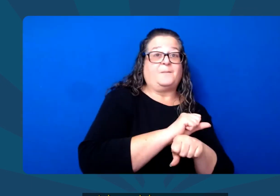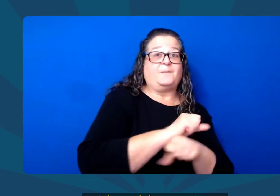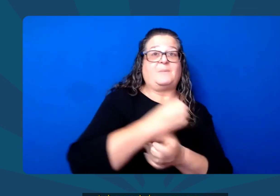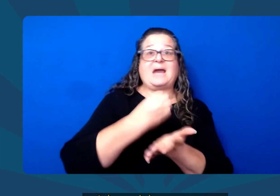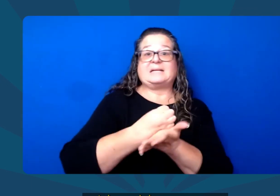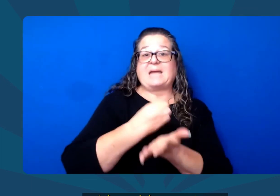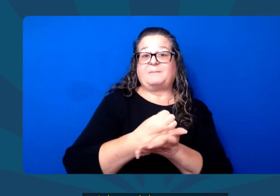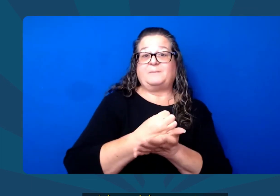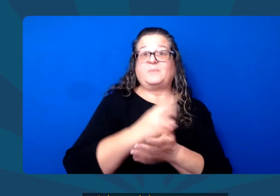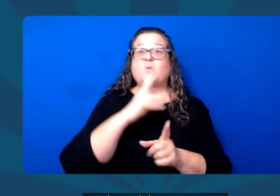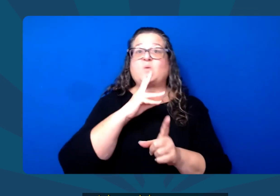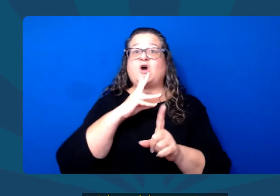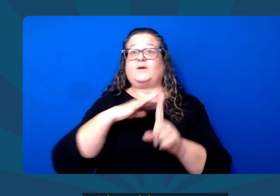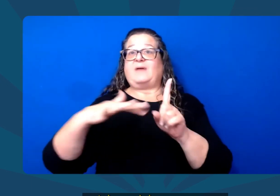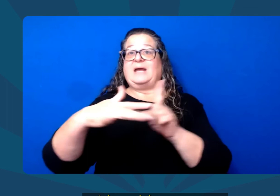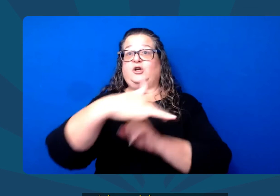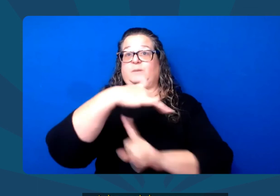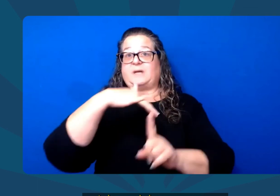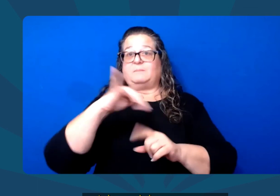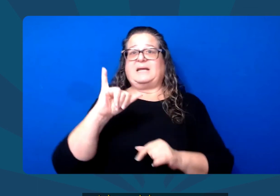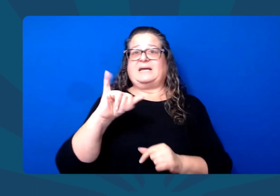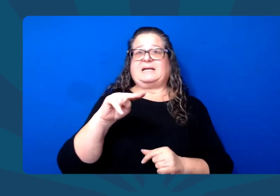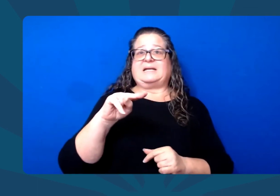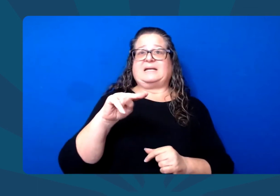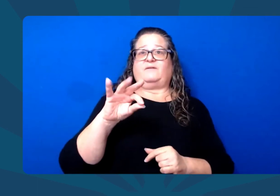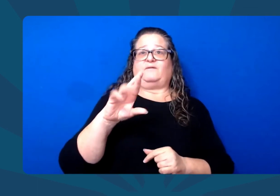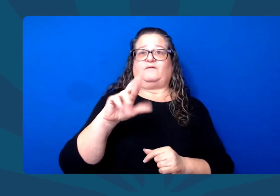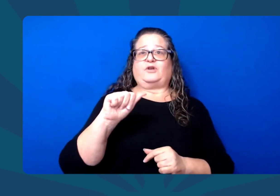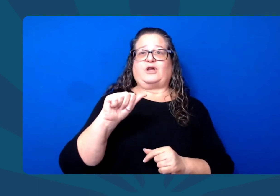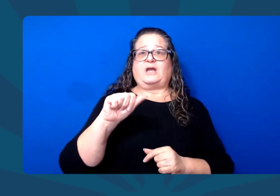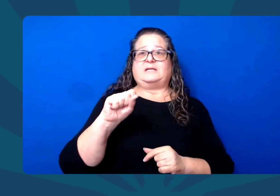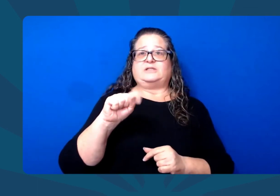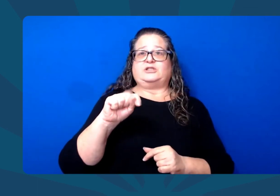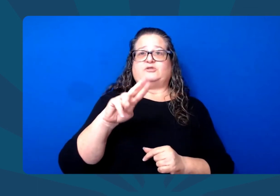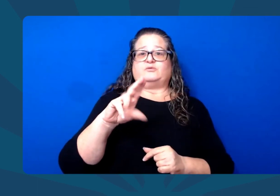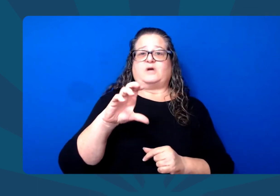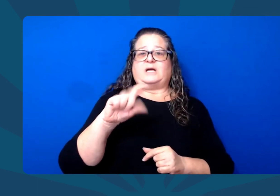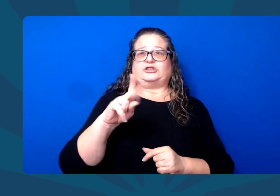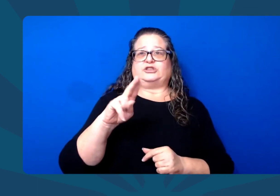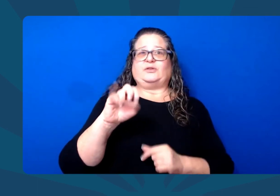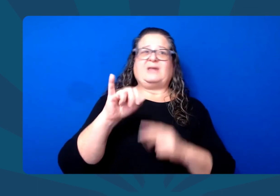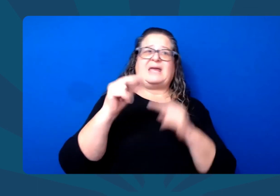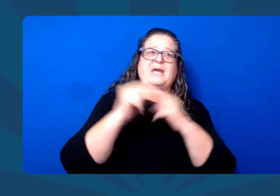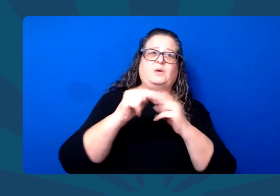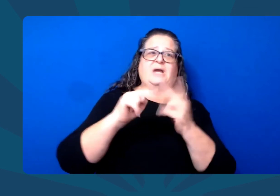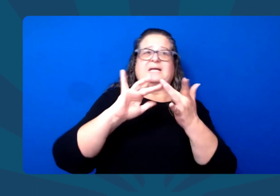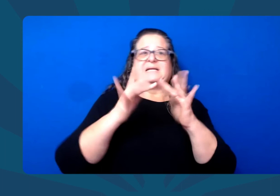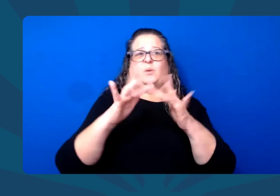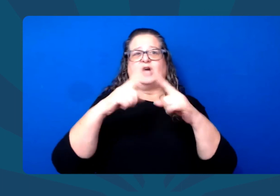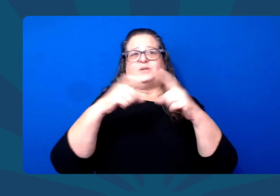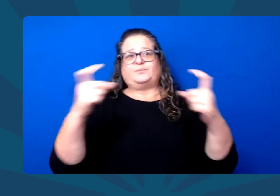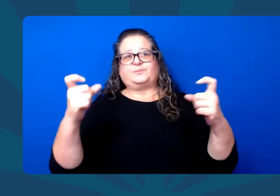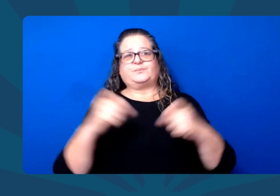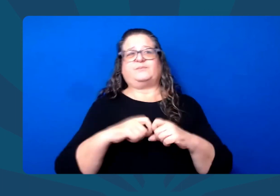and the economy, water and the environment, infrastructure, violence, immigration,